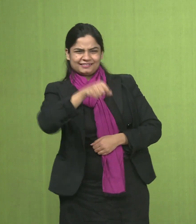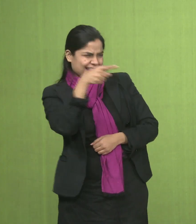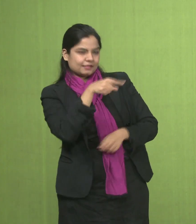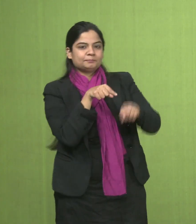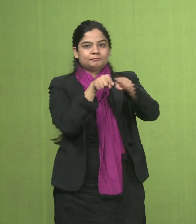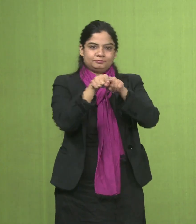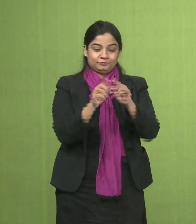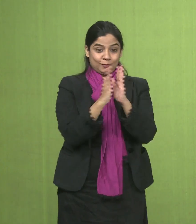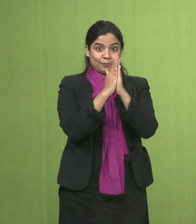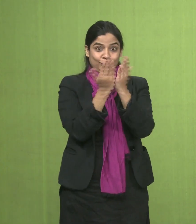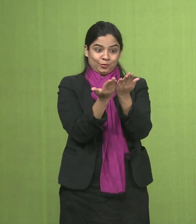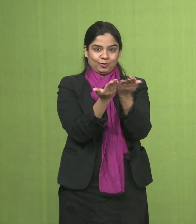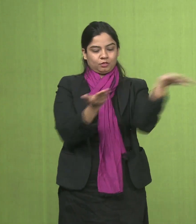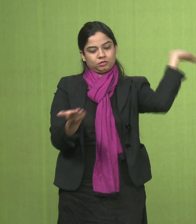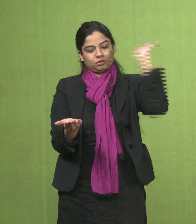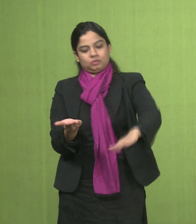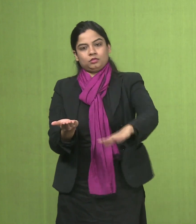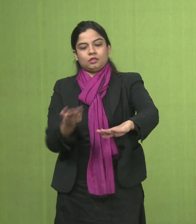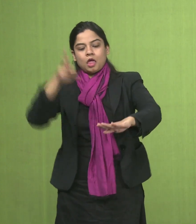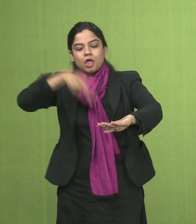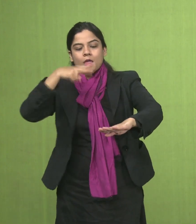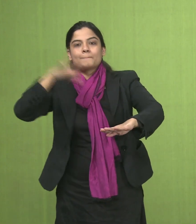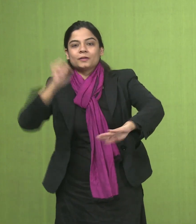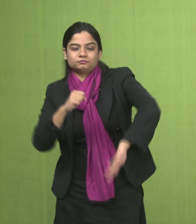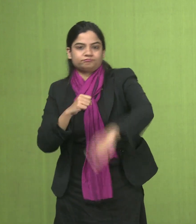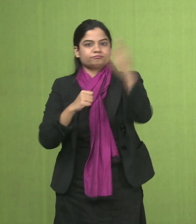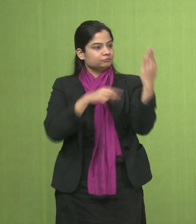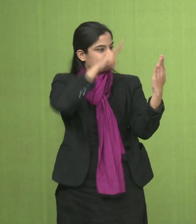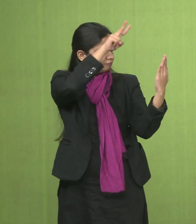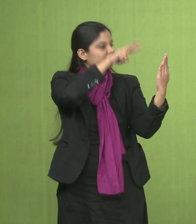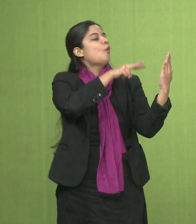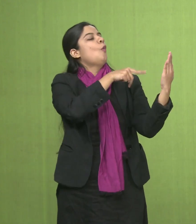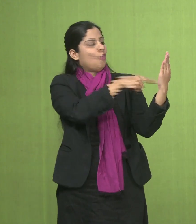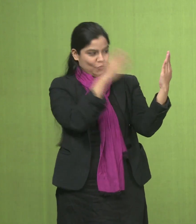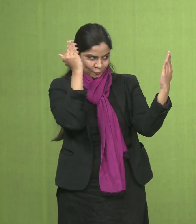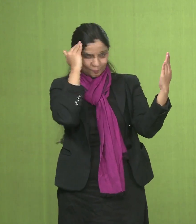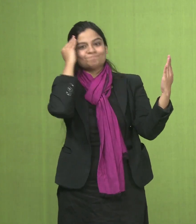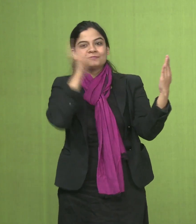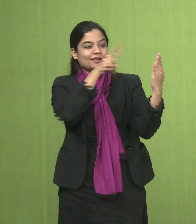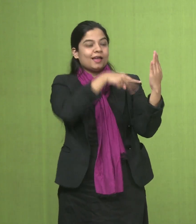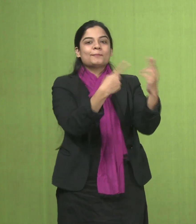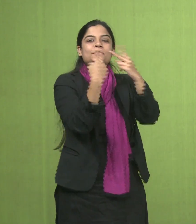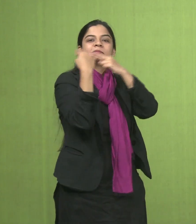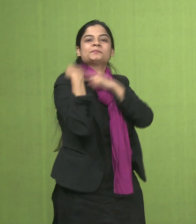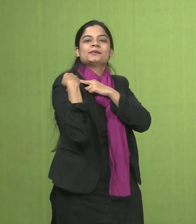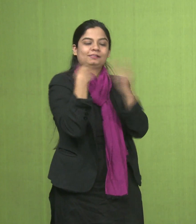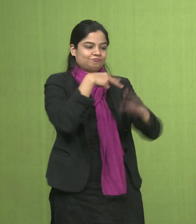different ironing, what is that? Always people who don't read instructions would go the wrong way, but people who